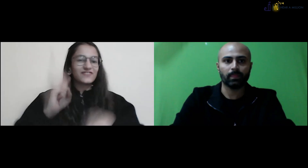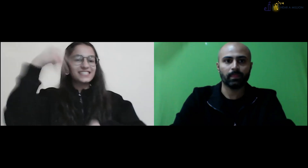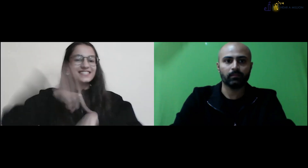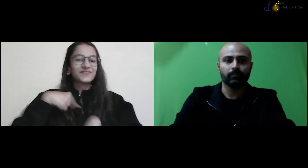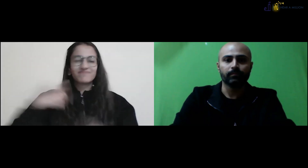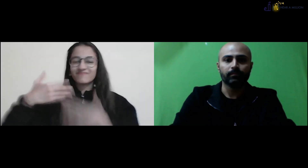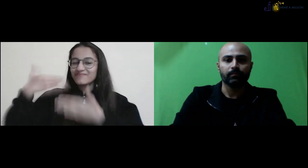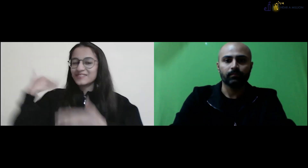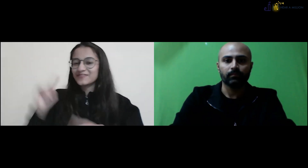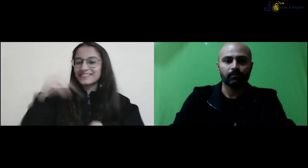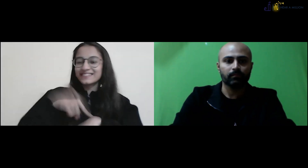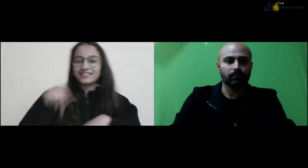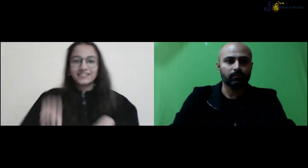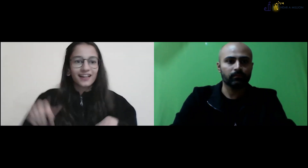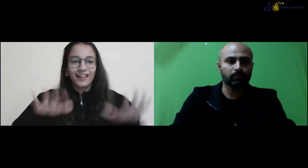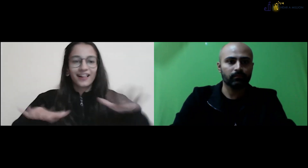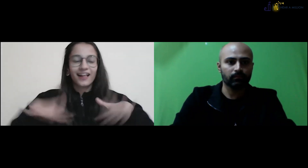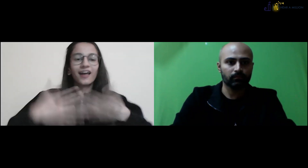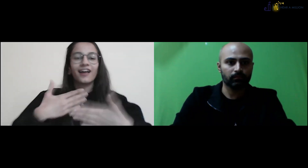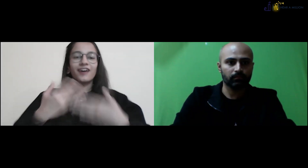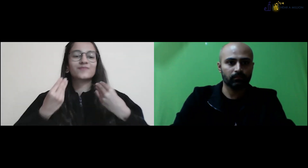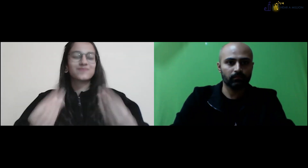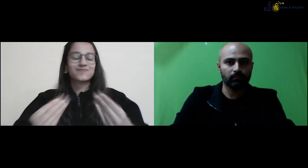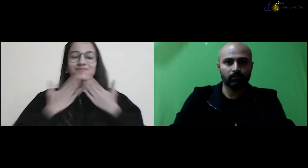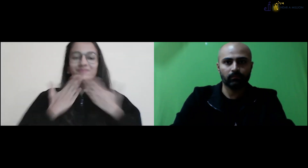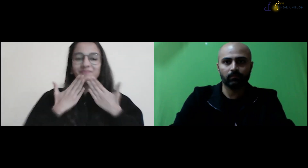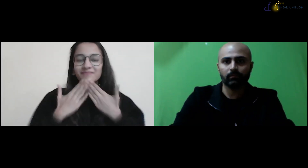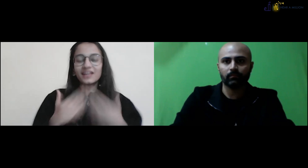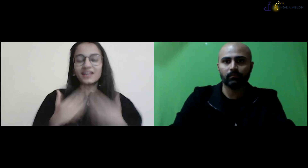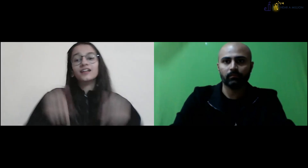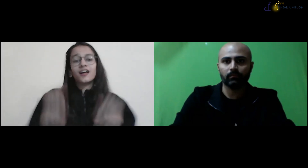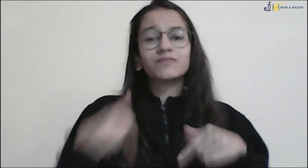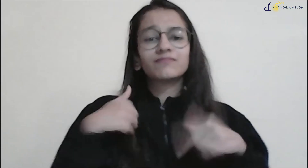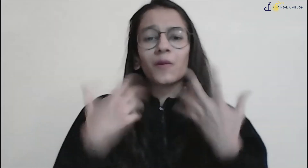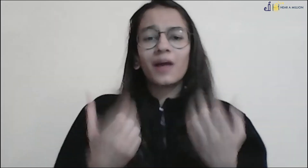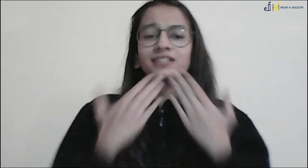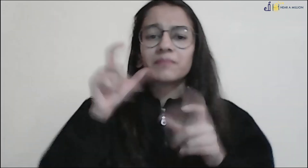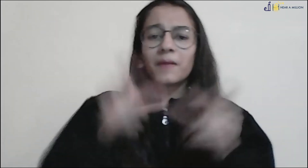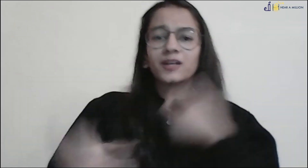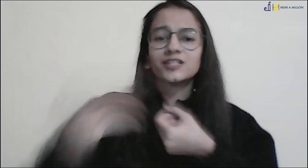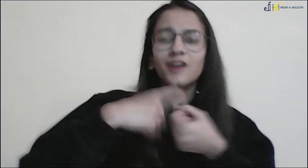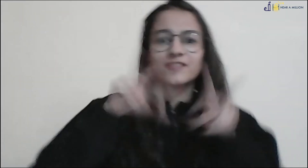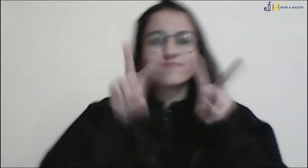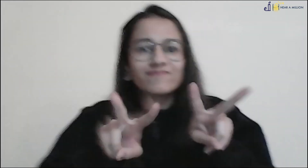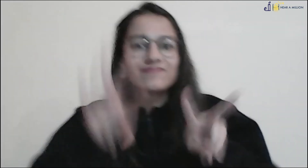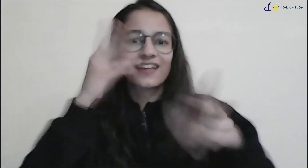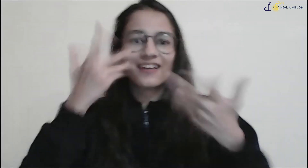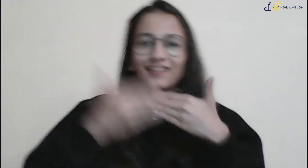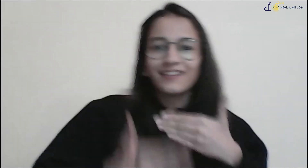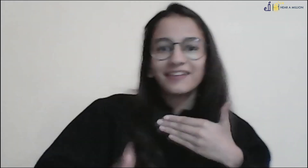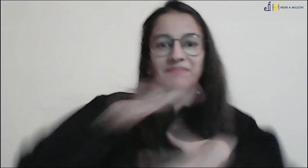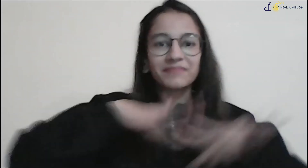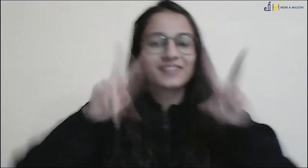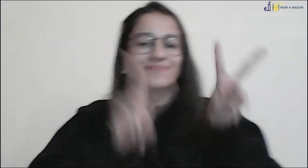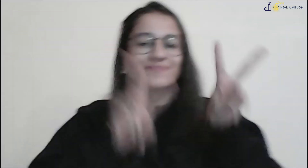Thank you, for having me become the MC. This is the first time I was the MC, and I think it was pretty smooth with all the practice and everyone. Thank